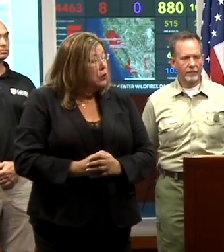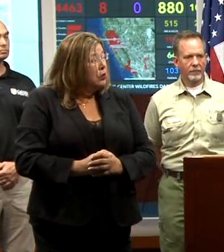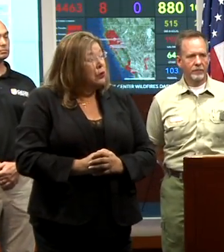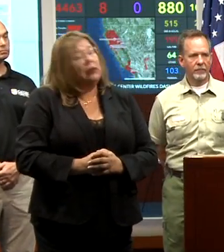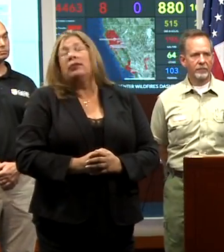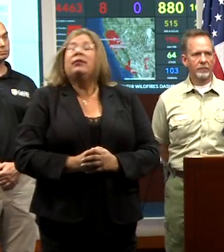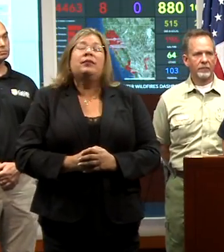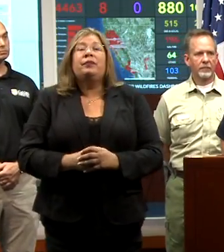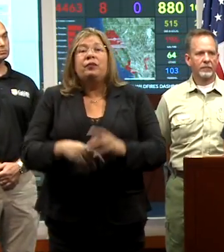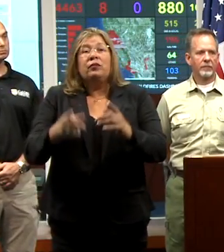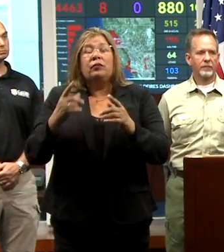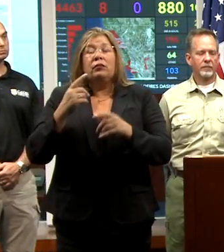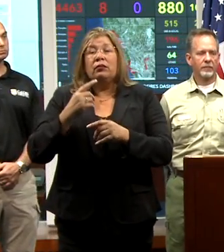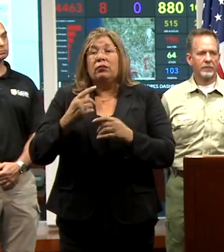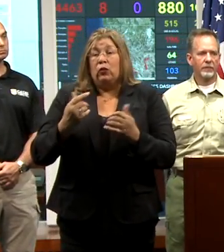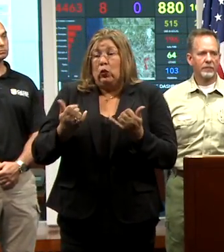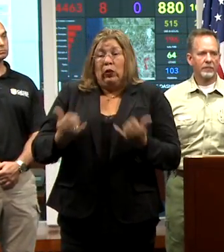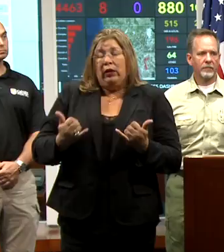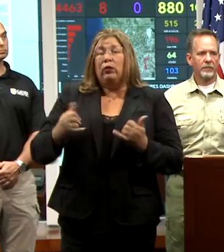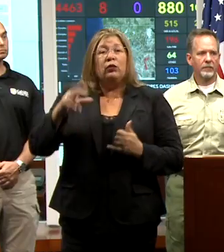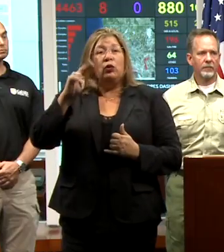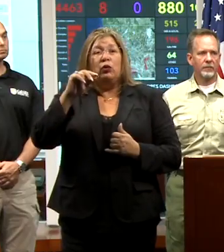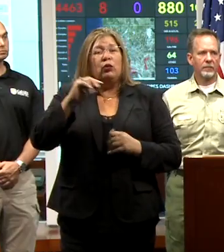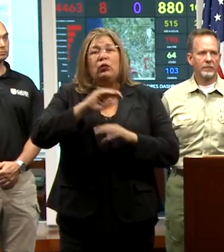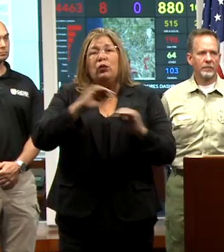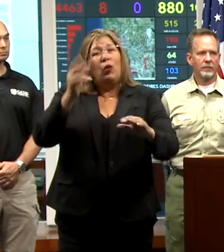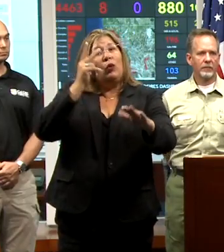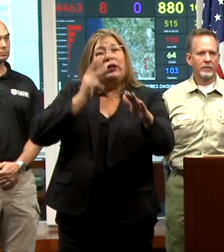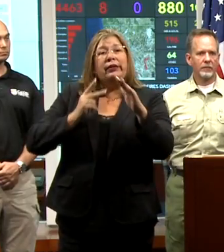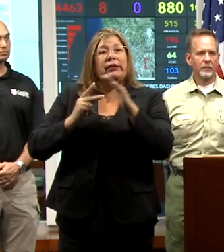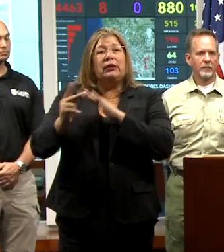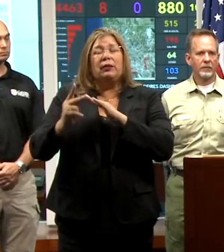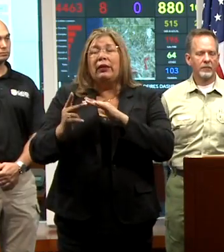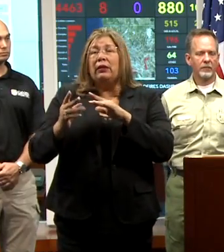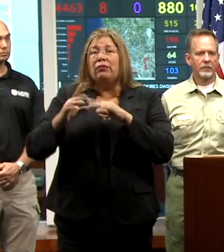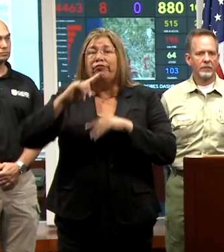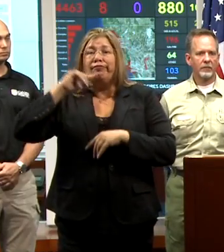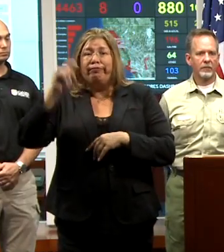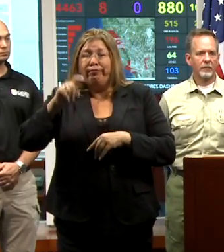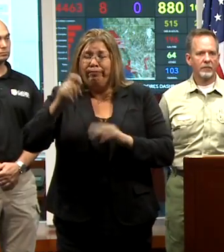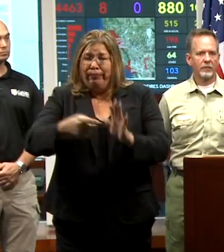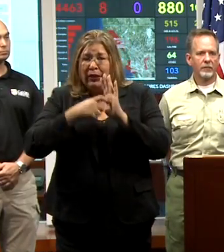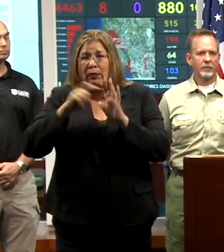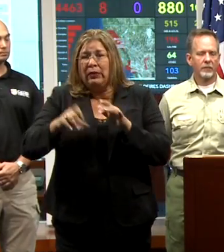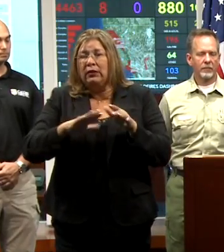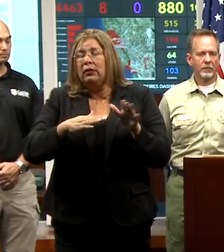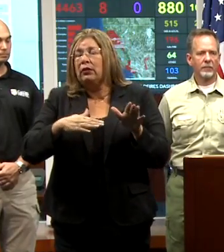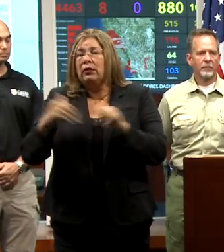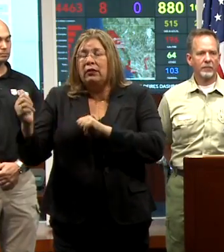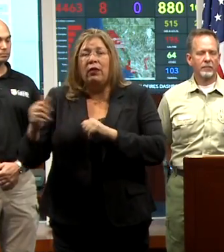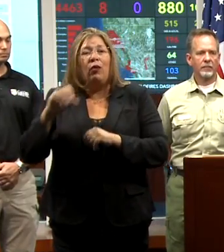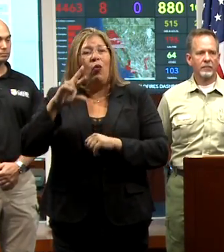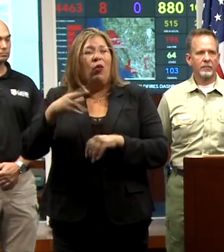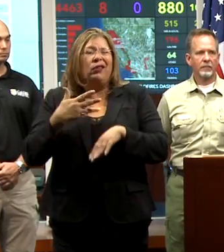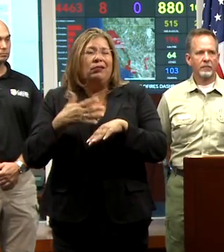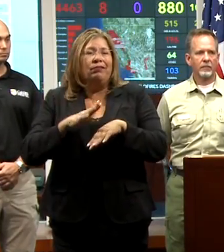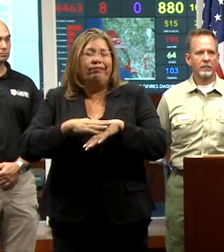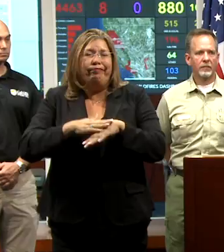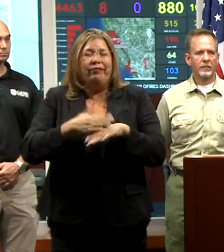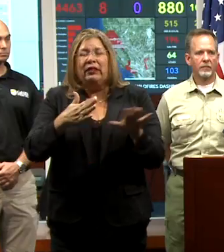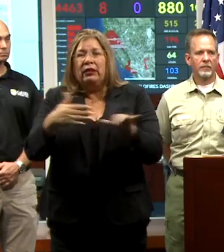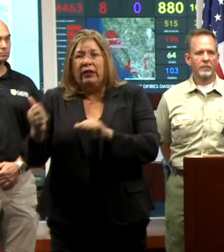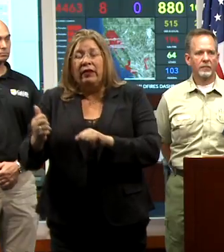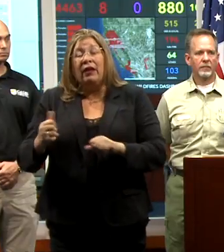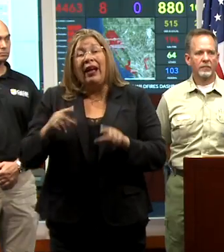At this particular point in time, no, there are no anticipated evacuation, either mandatory or advisory. However, as I